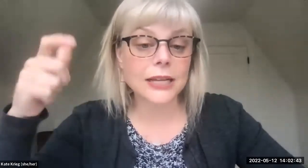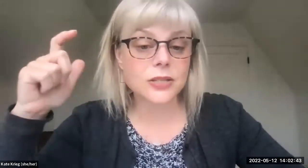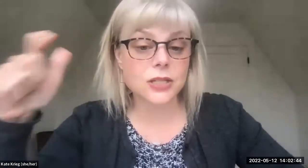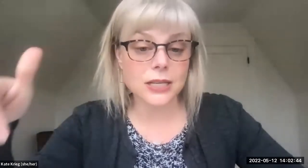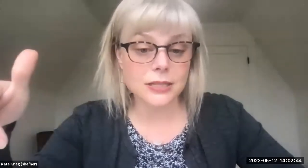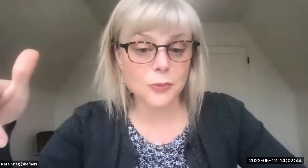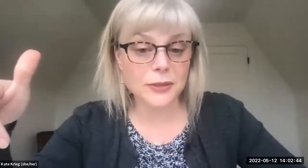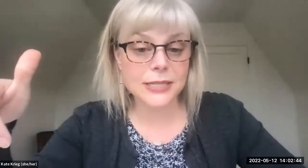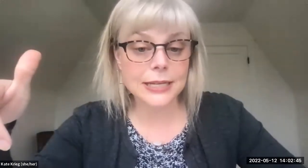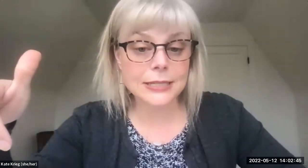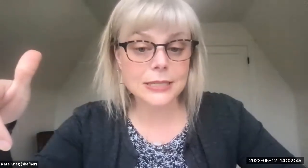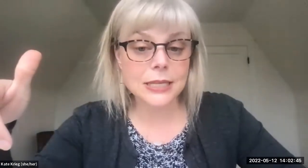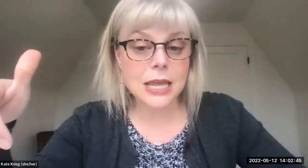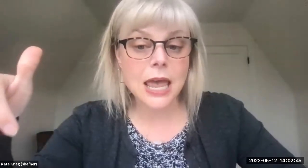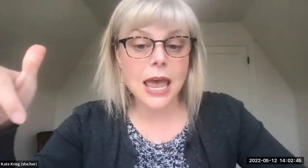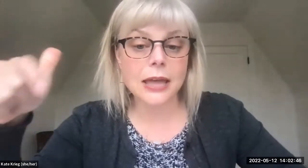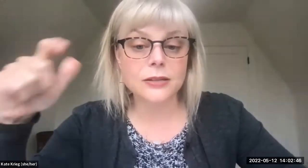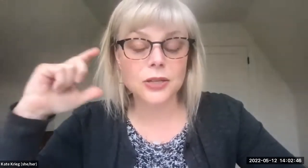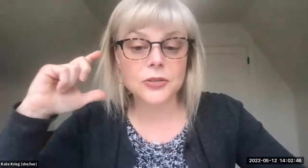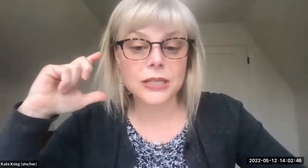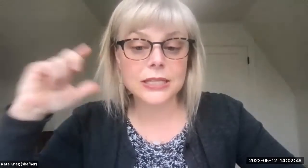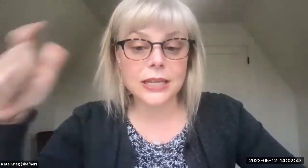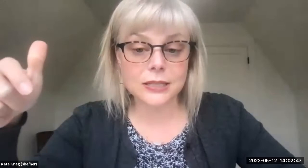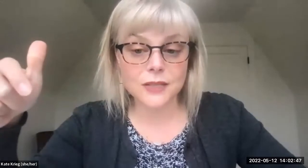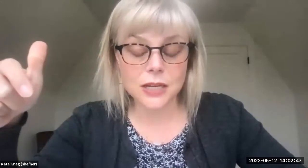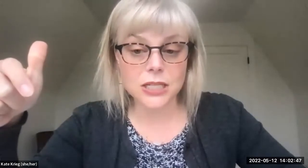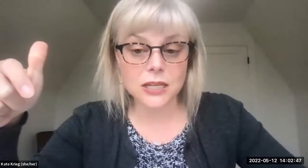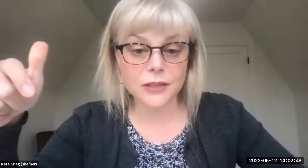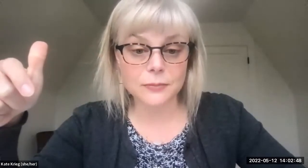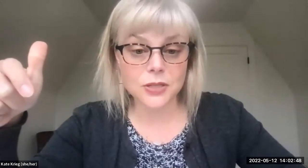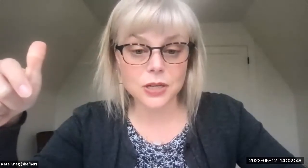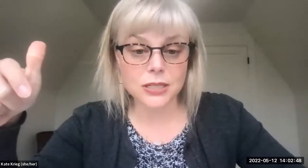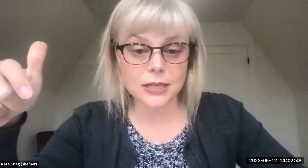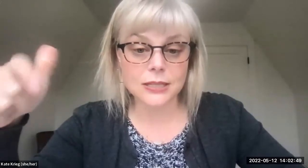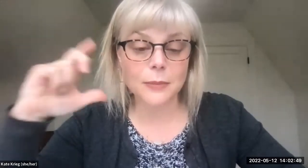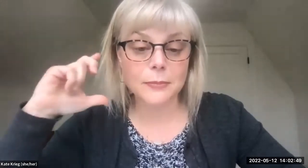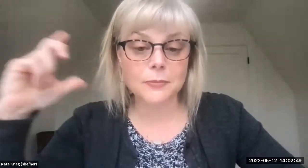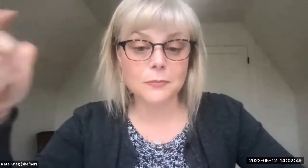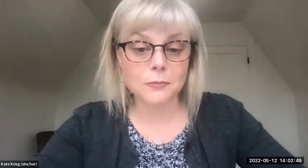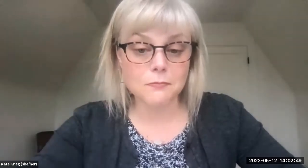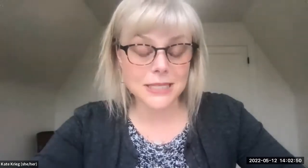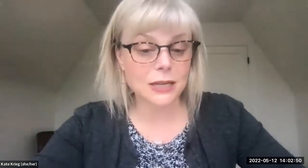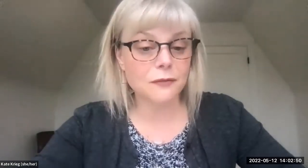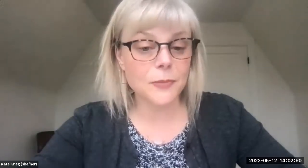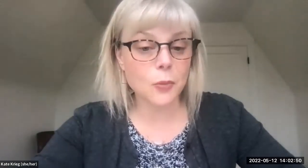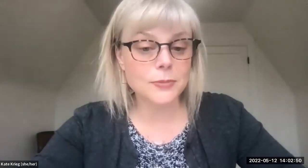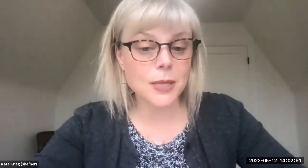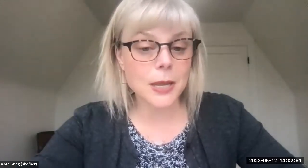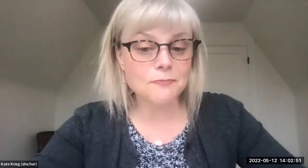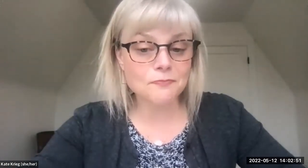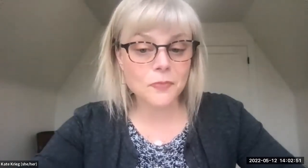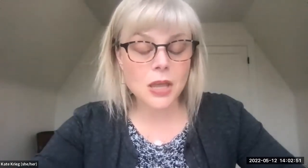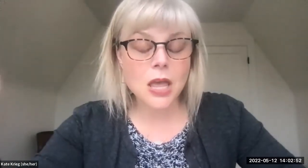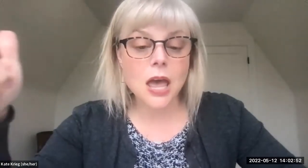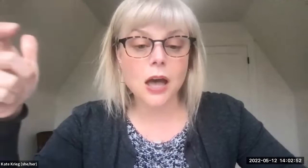how it aligns or doesn't with the tenets. And they're using the tenets of CRT for them to start discussing might be missing from the